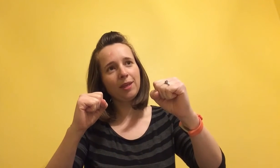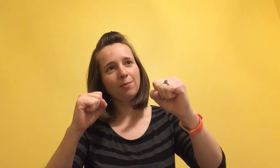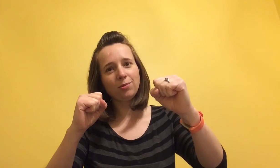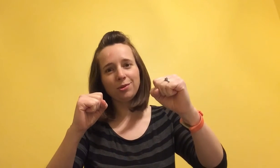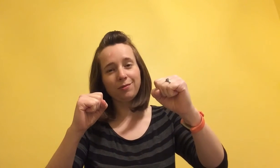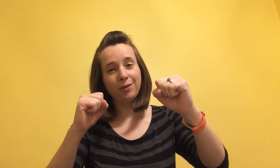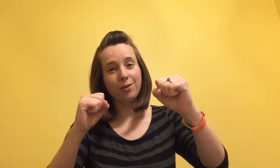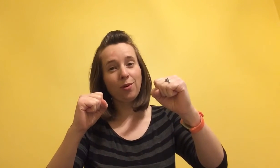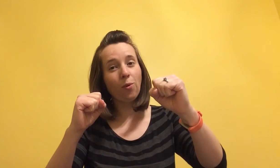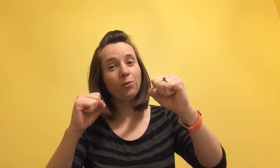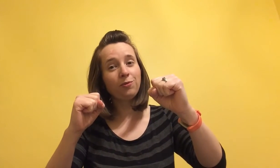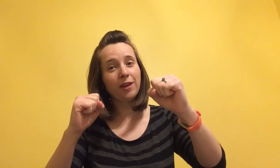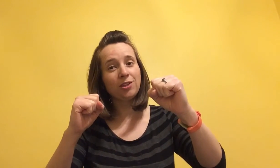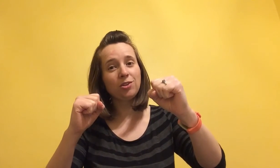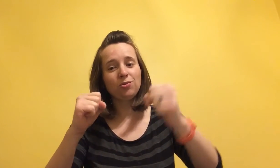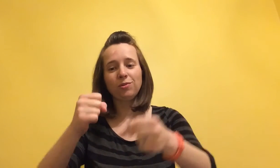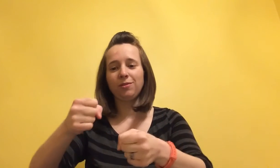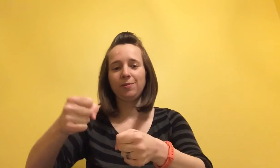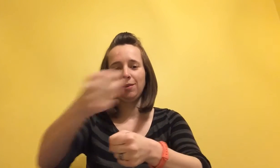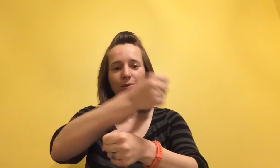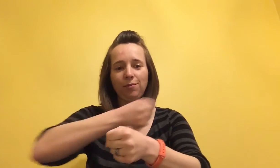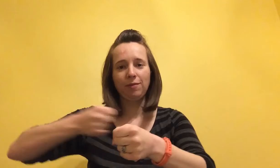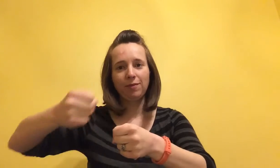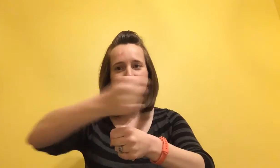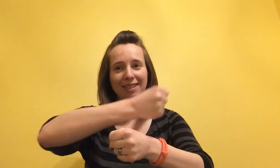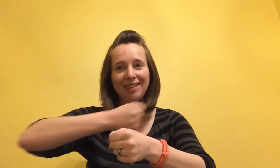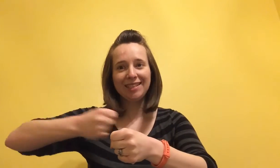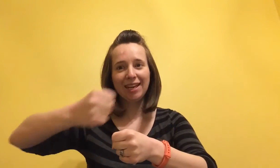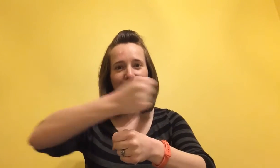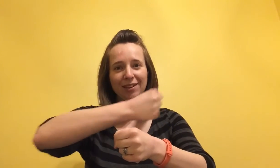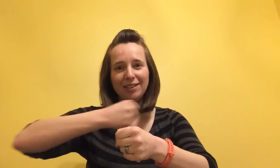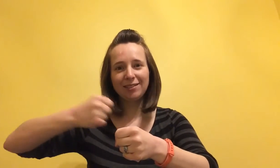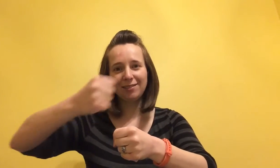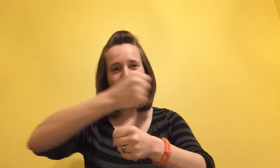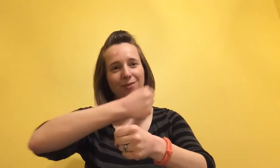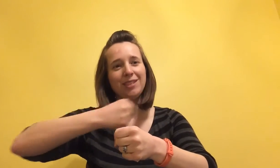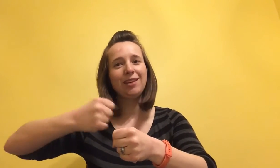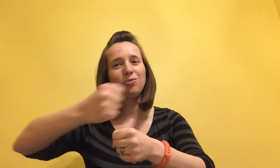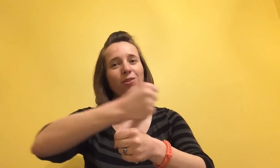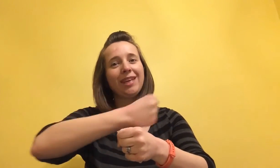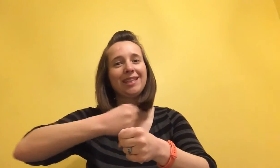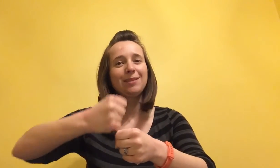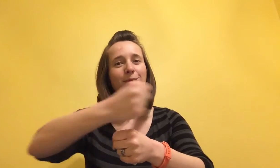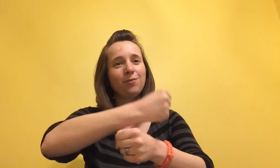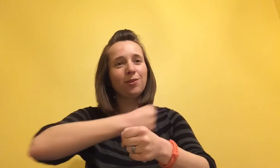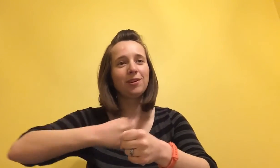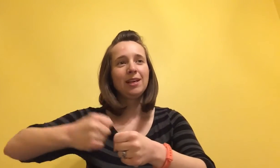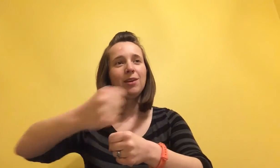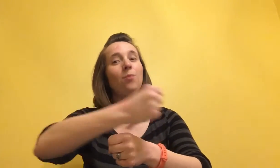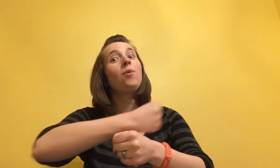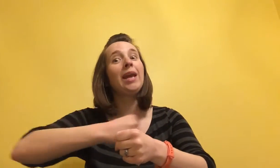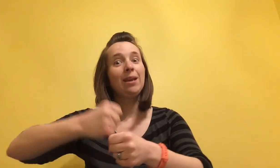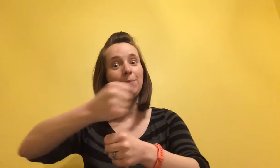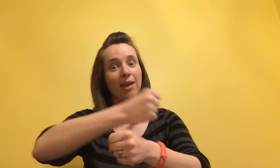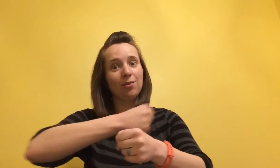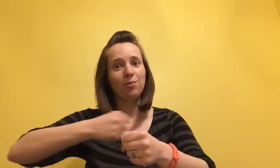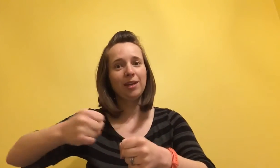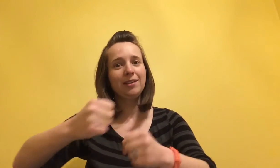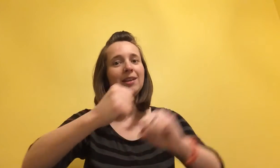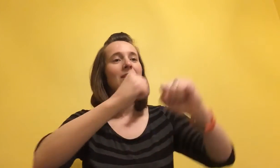the motion of an old-fashioned drill. I don't know if you've ever seen these kind of things. If you've seen a drill like this before, way back when, you'd